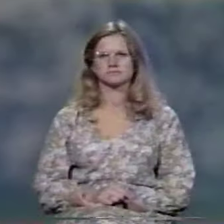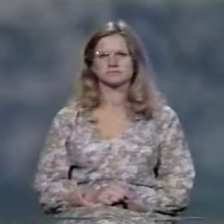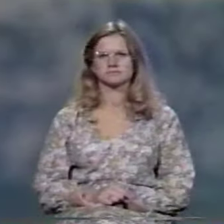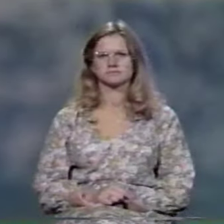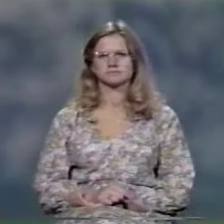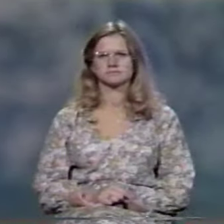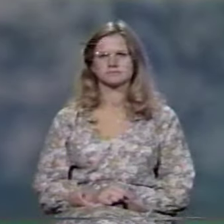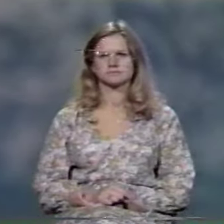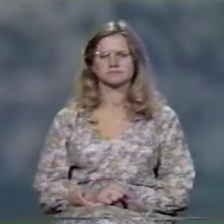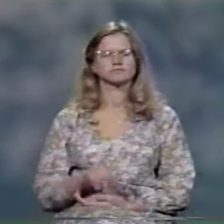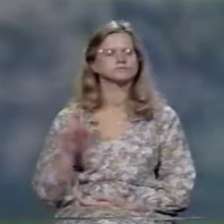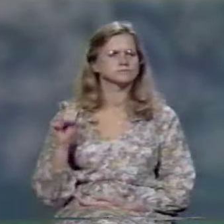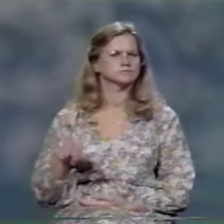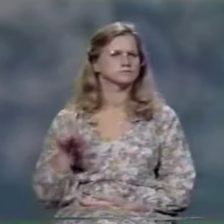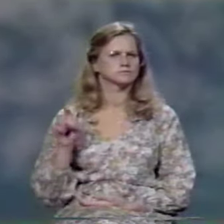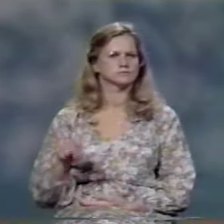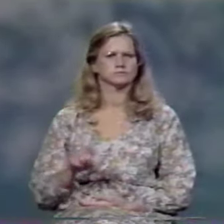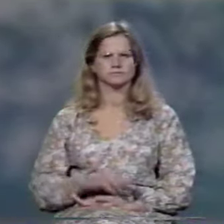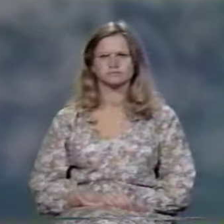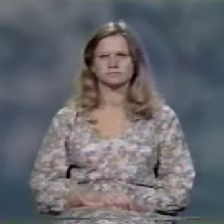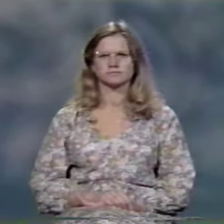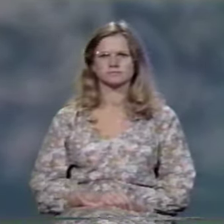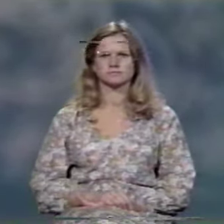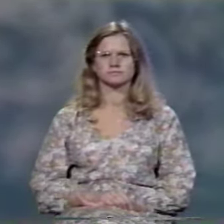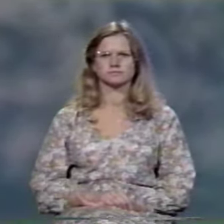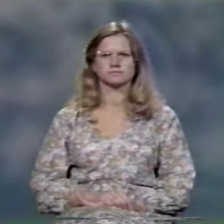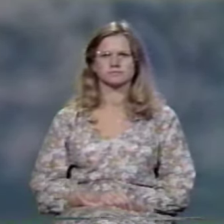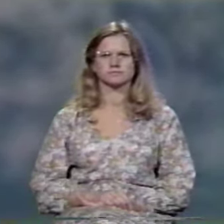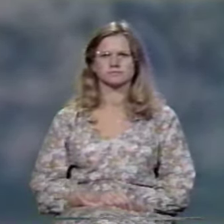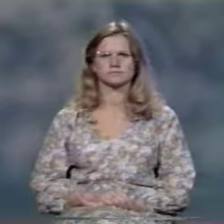Should or supposed to. Should or supposed to.